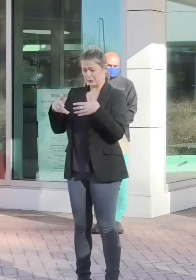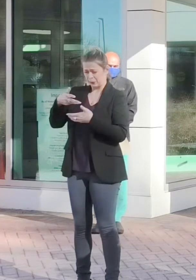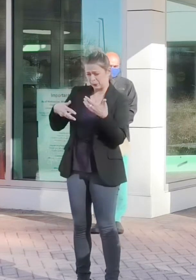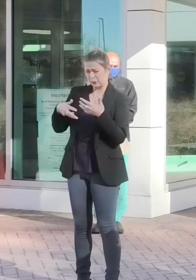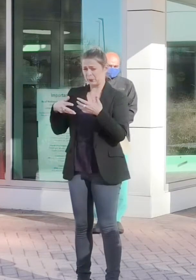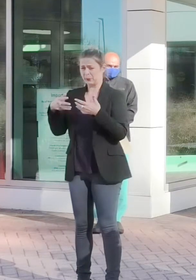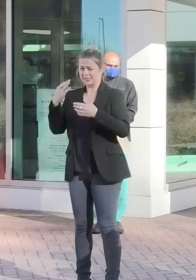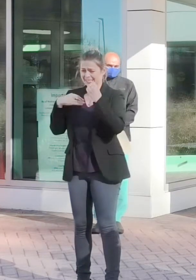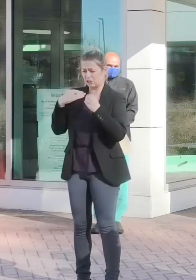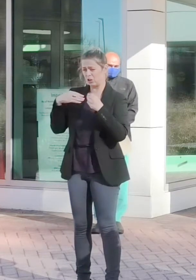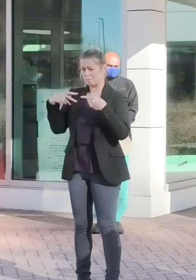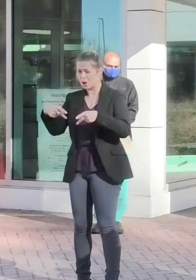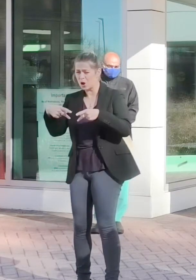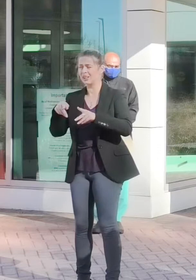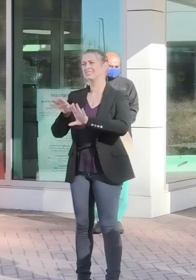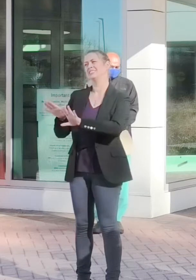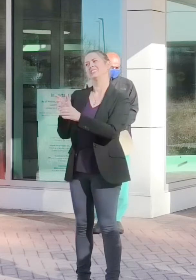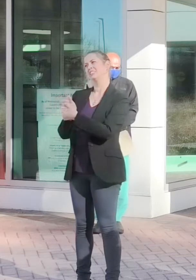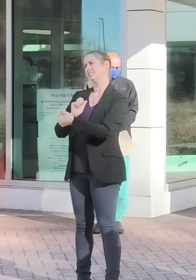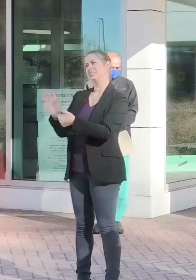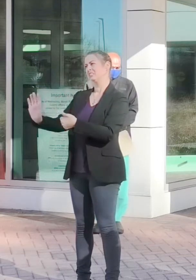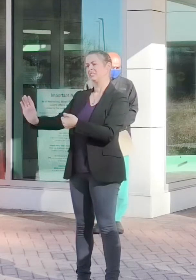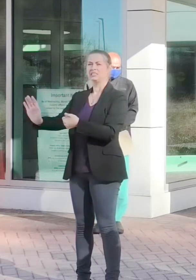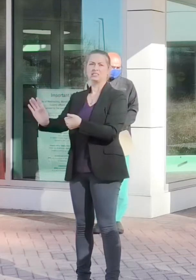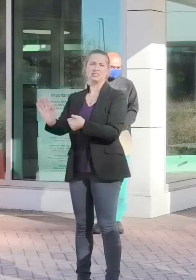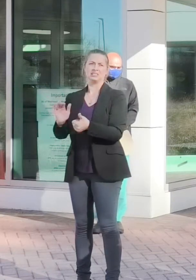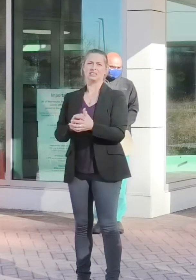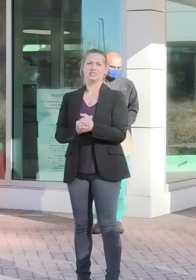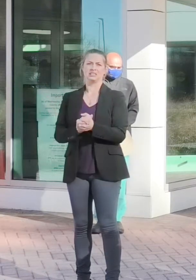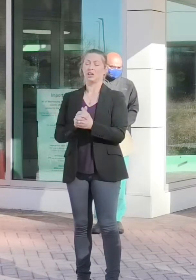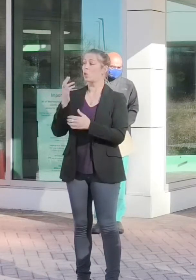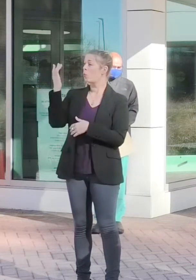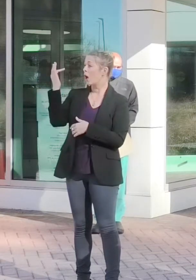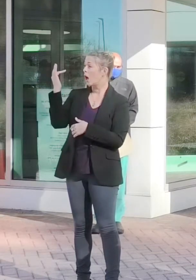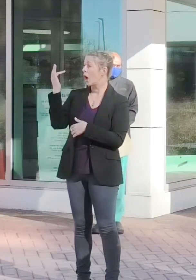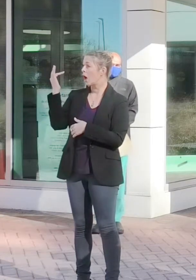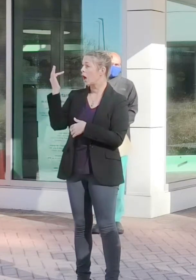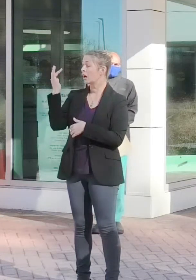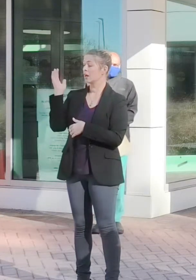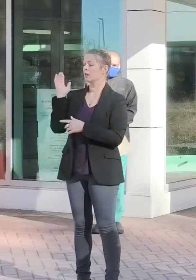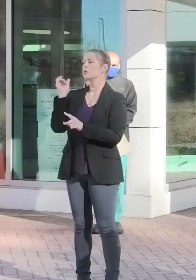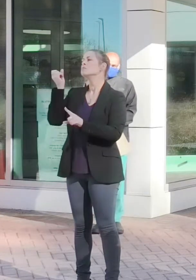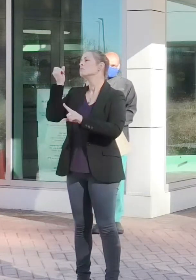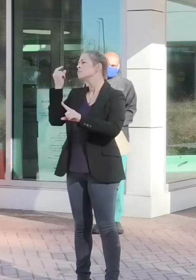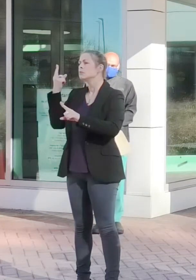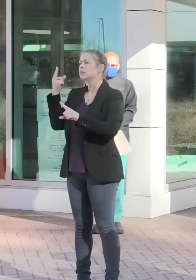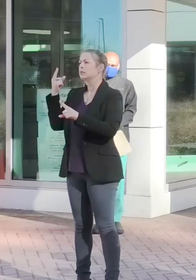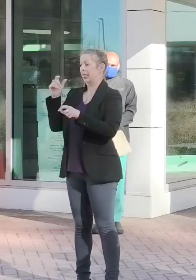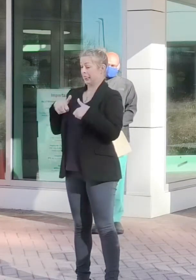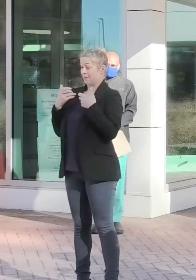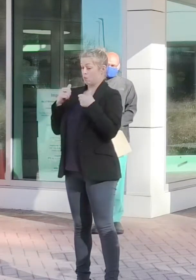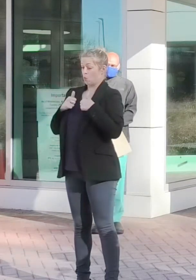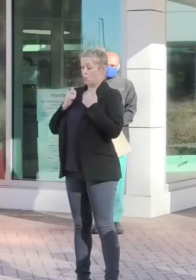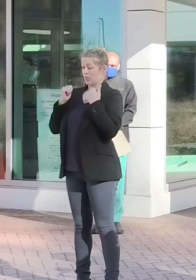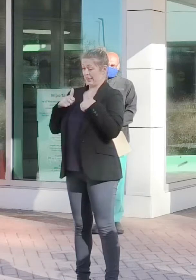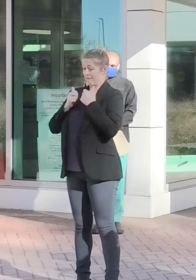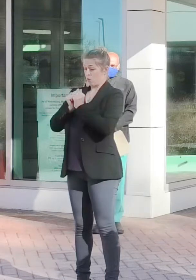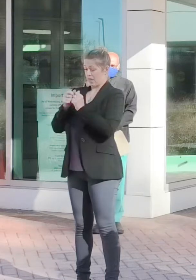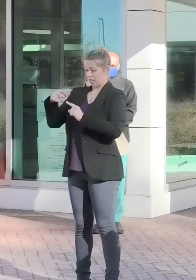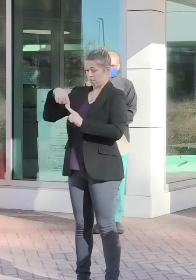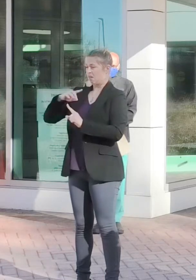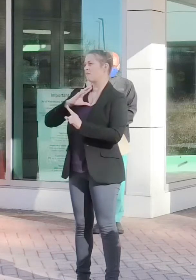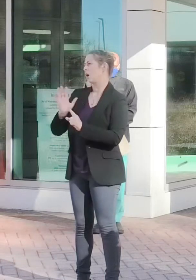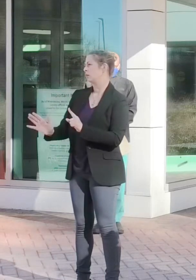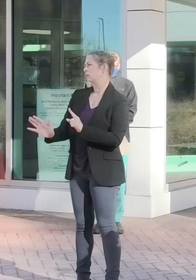parties. It is at these gatherings with family and friends outside of the immediate household where precautions are not